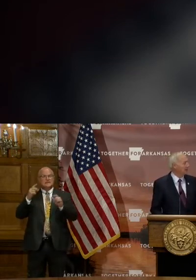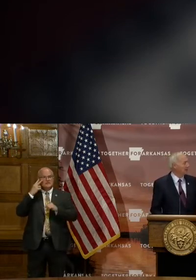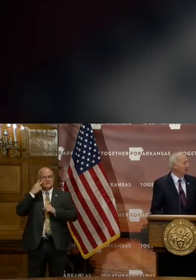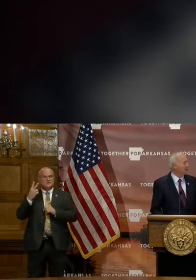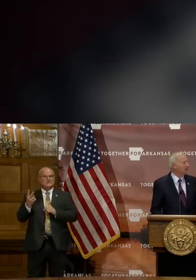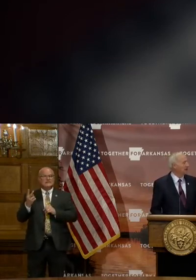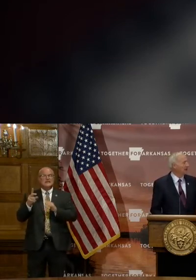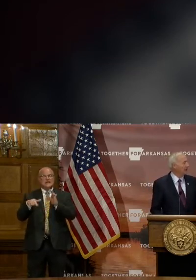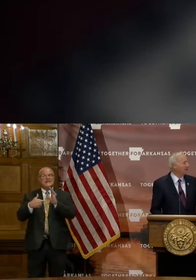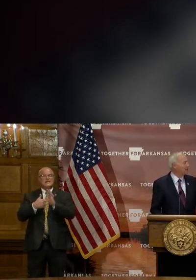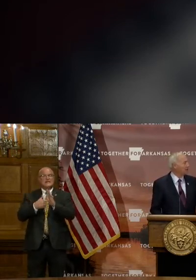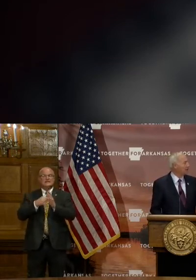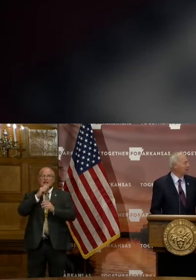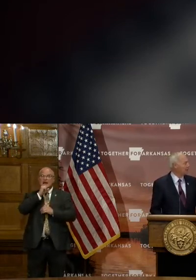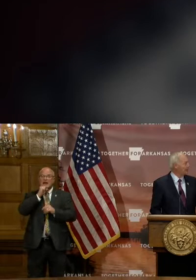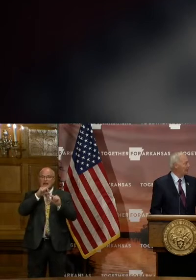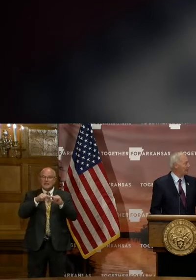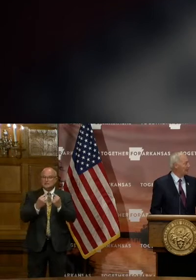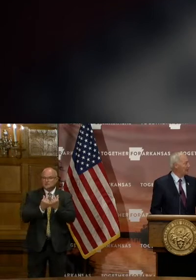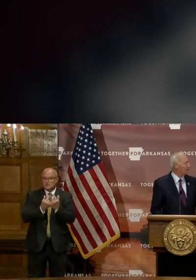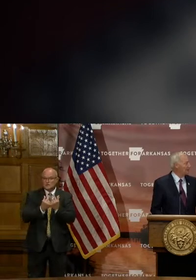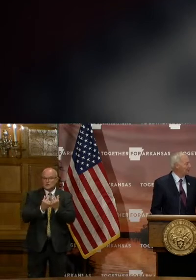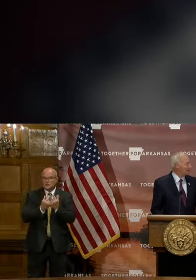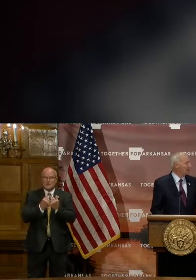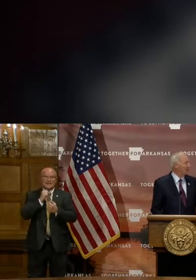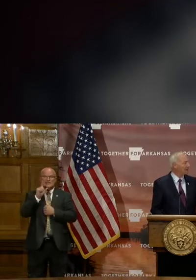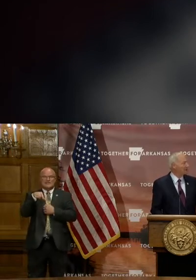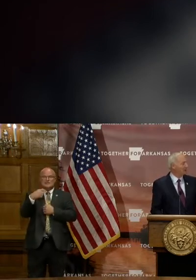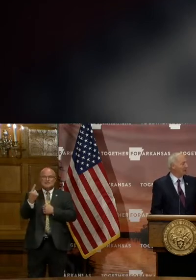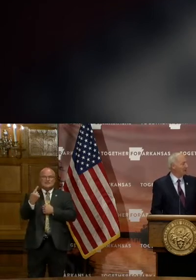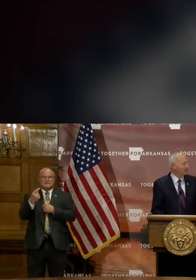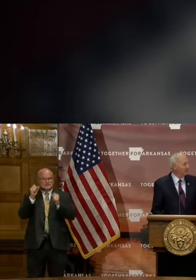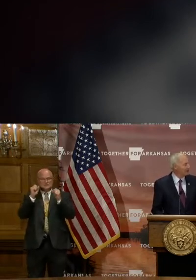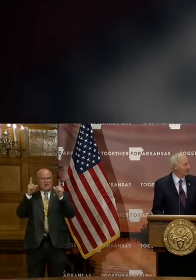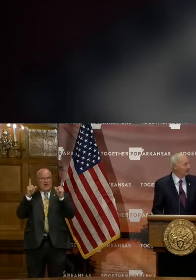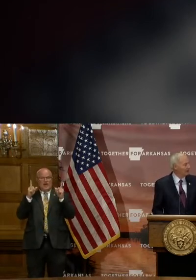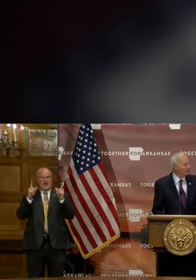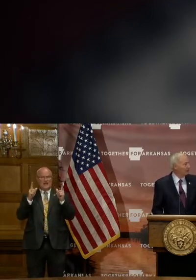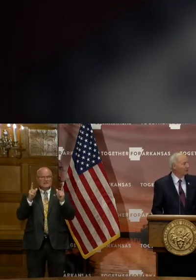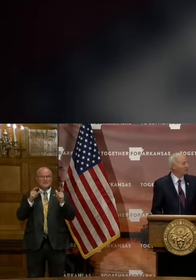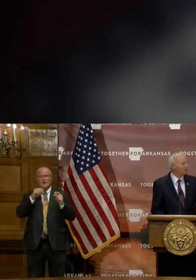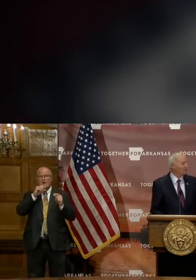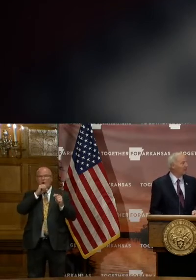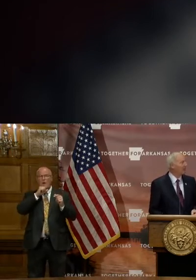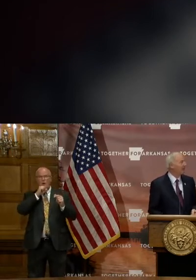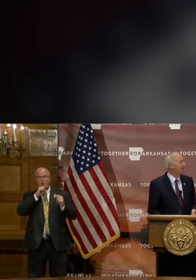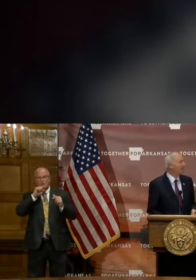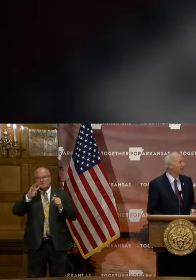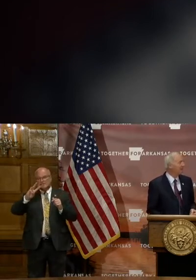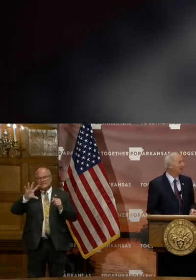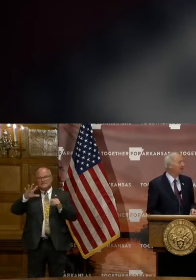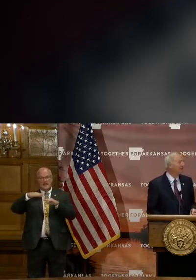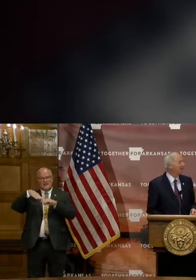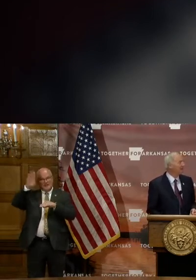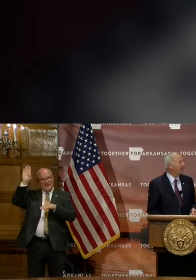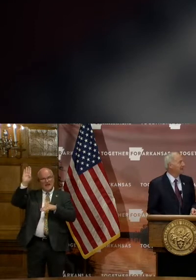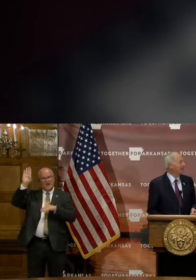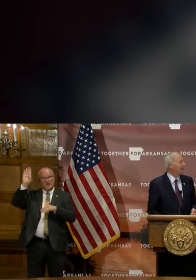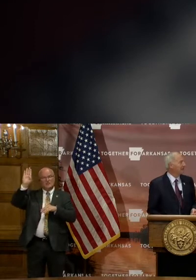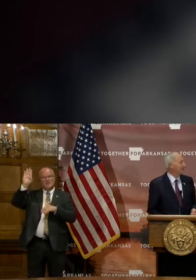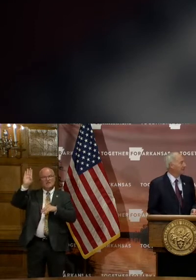see this by age group. It's not particularly a surprise. The older age group, 65 and